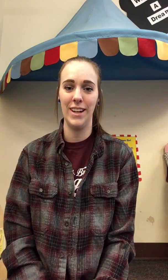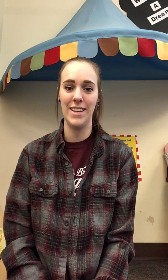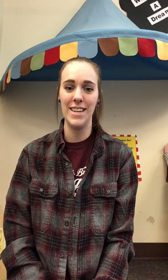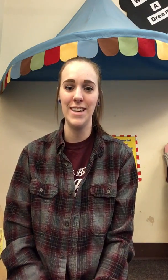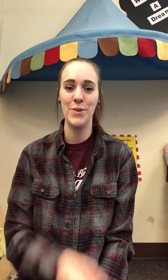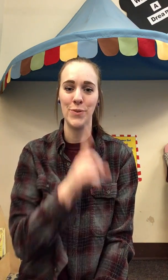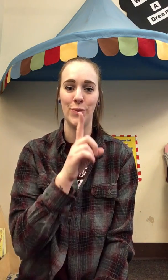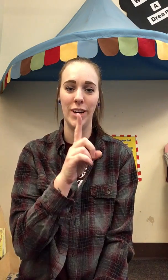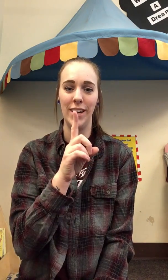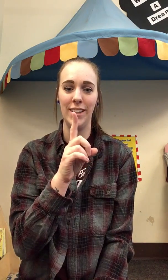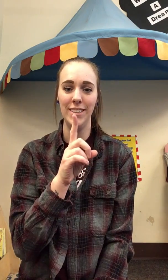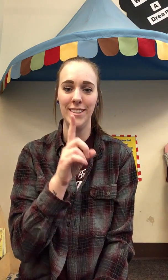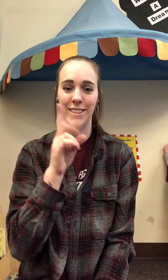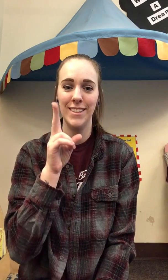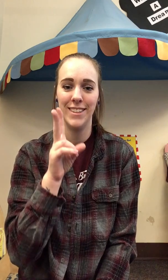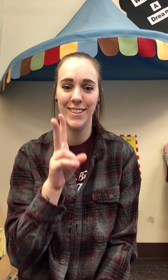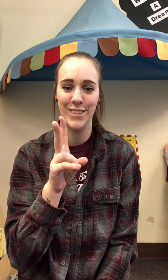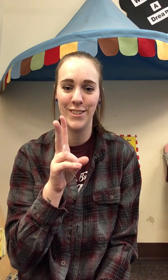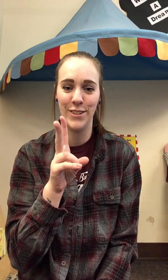Ready? One, two,